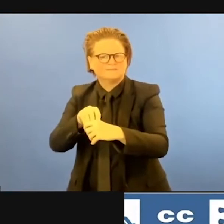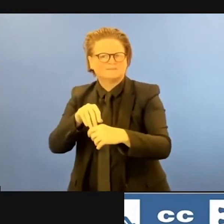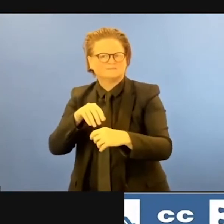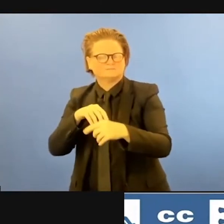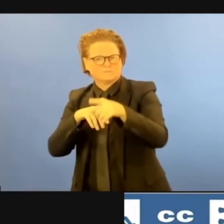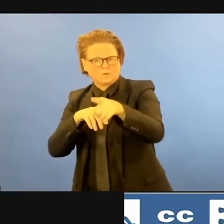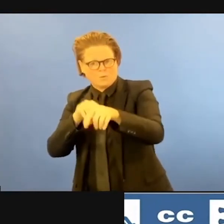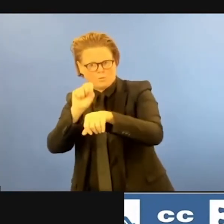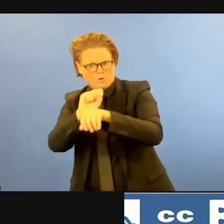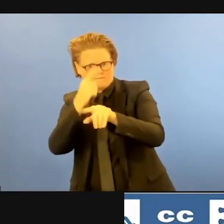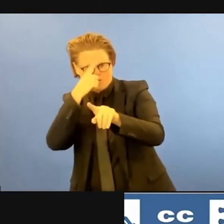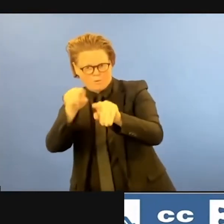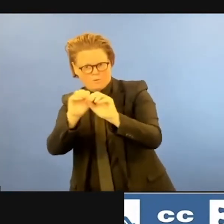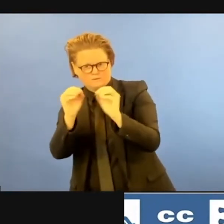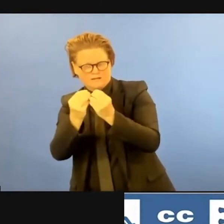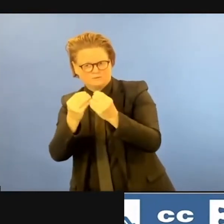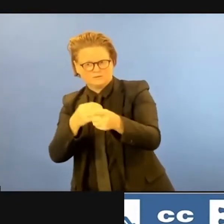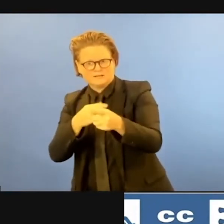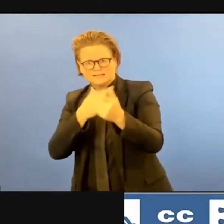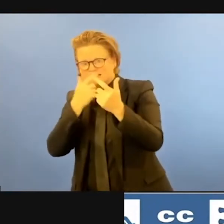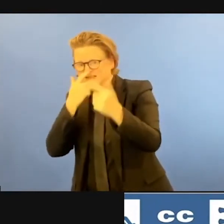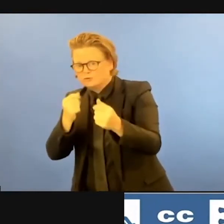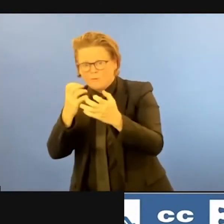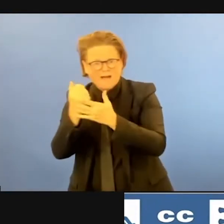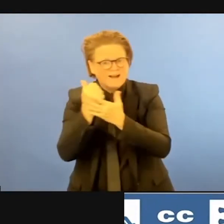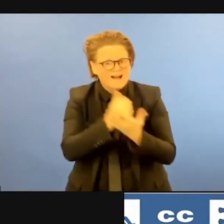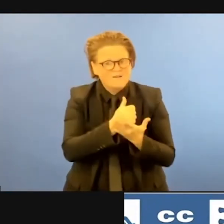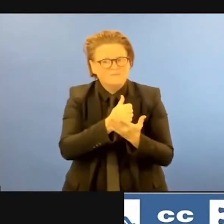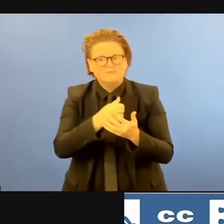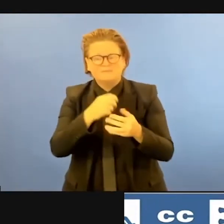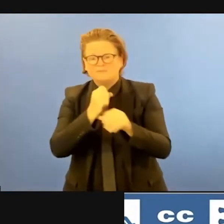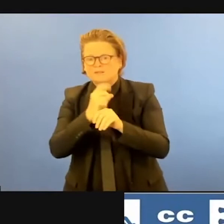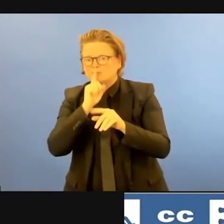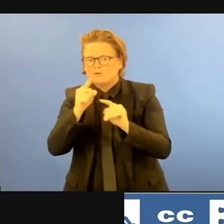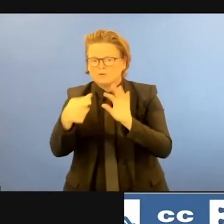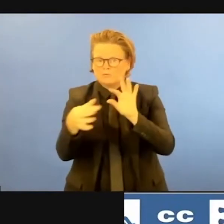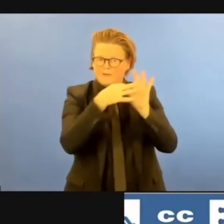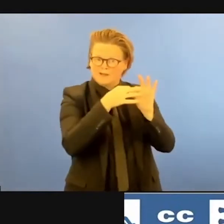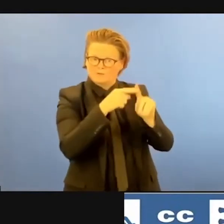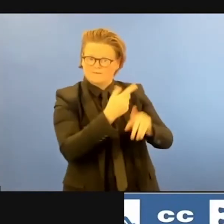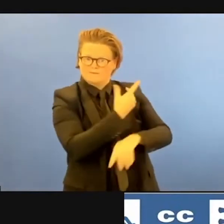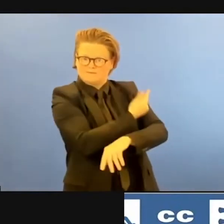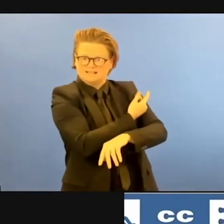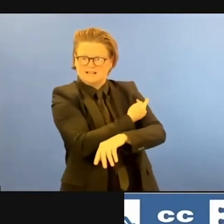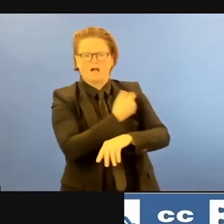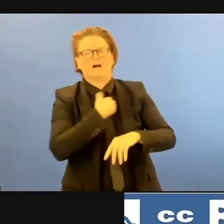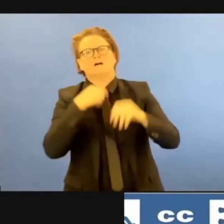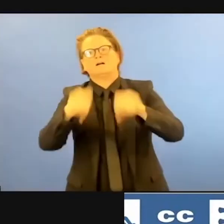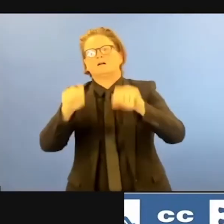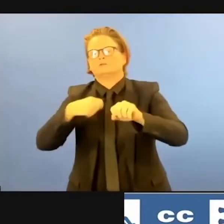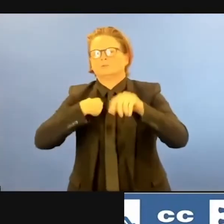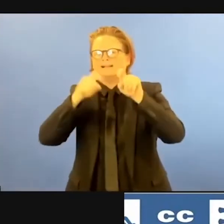figuring out how to connect people to vaccine, we would love that help. It takes a village to get the entire